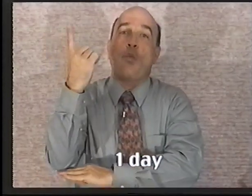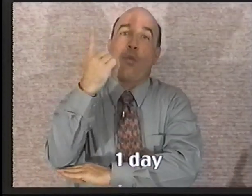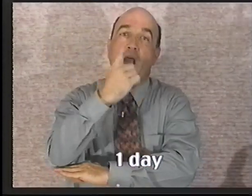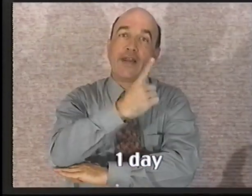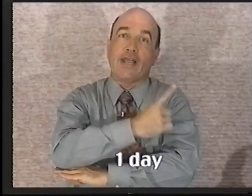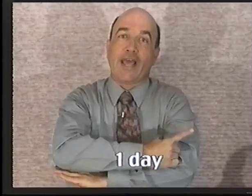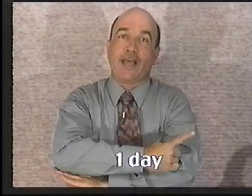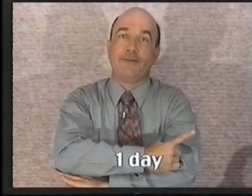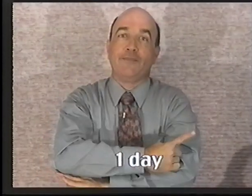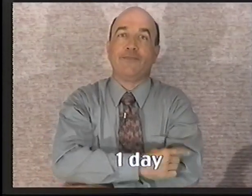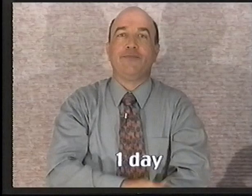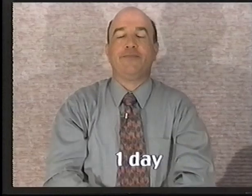1 day,